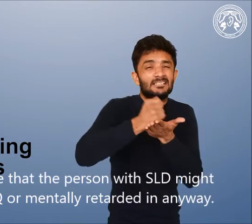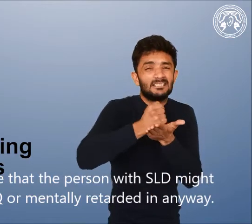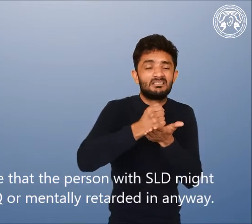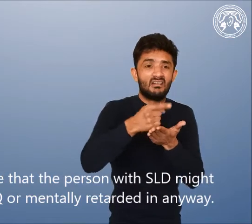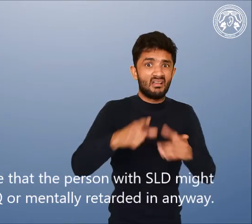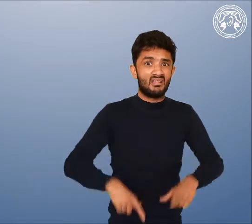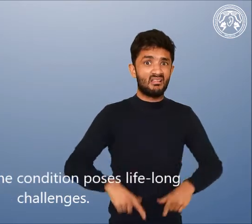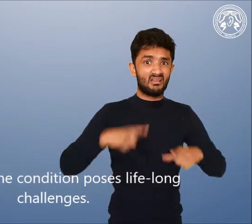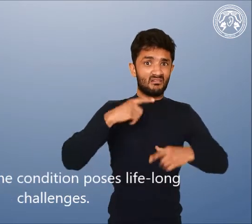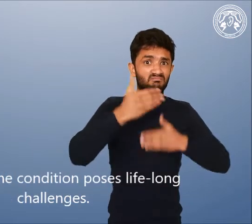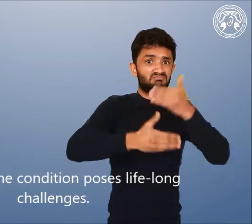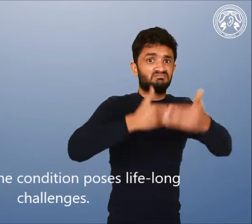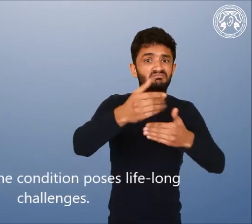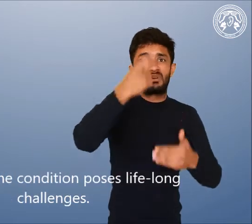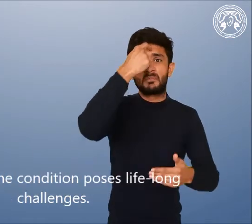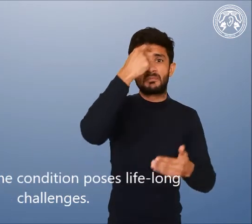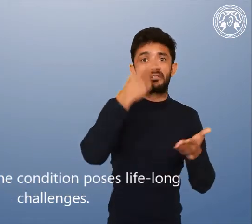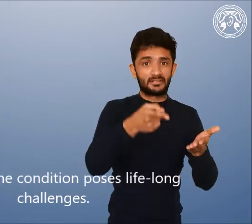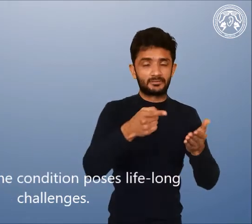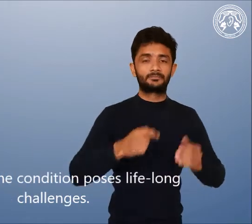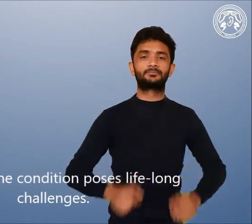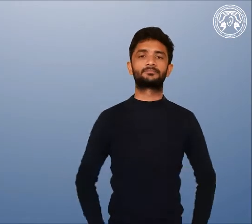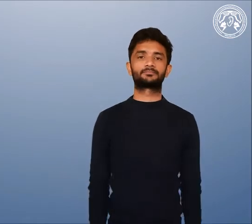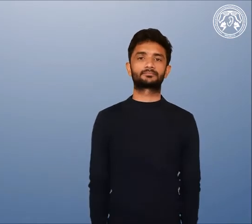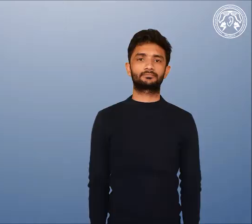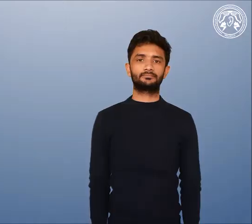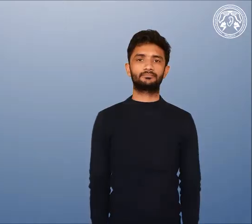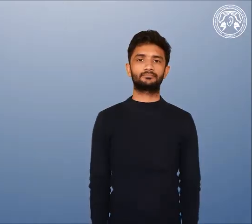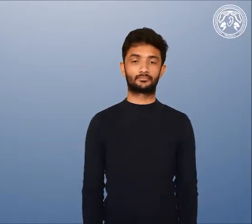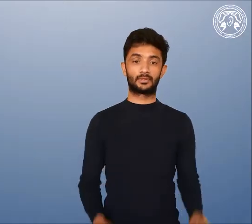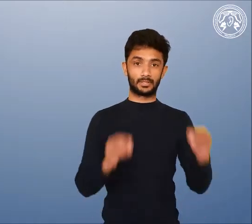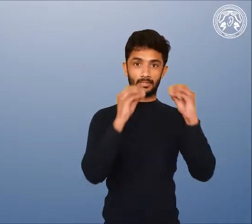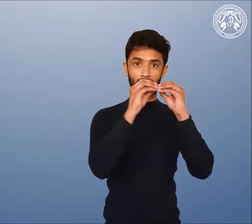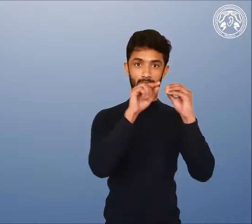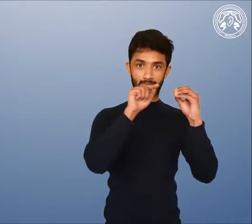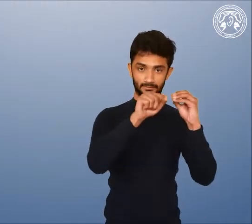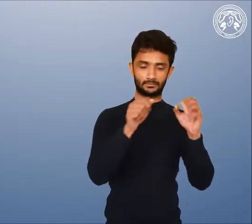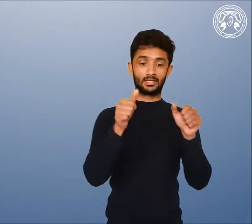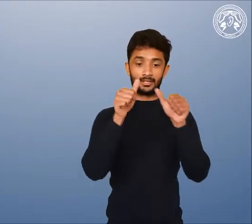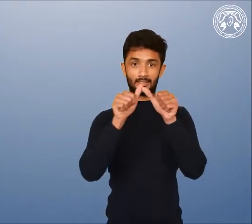way. However, the condition poses lifelong challenges.